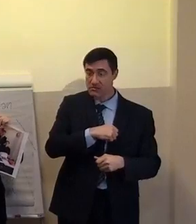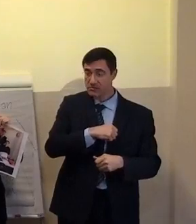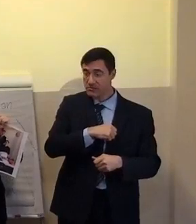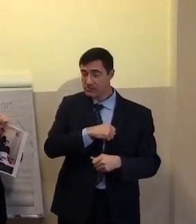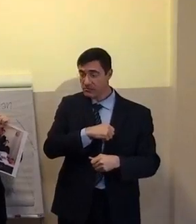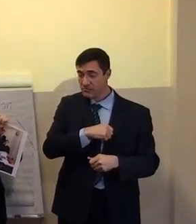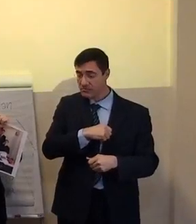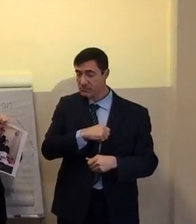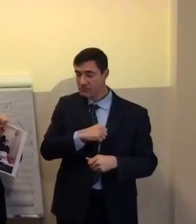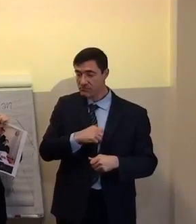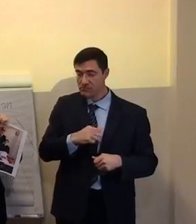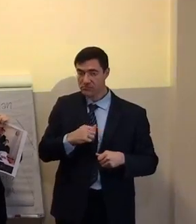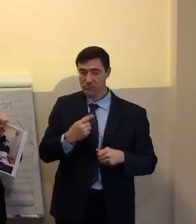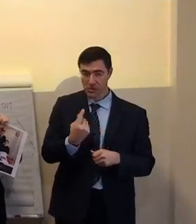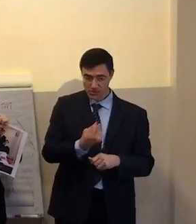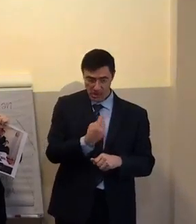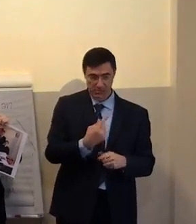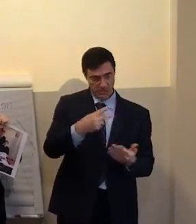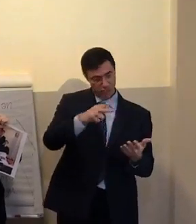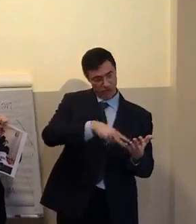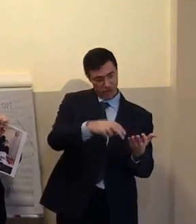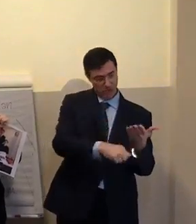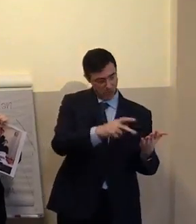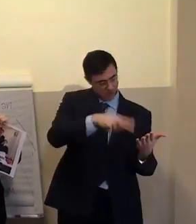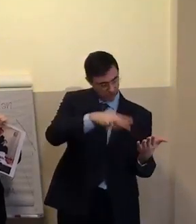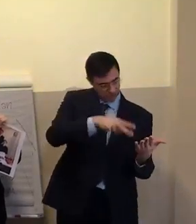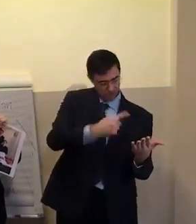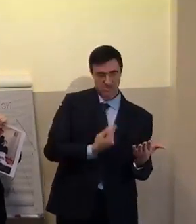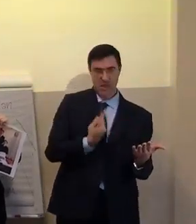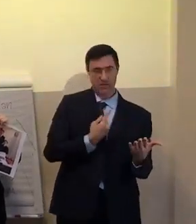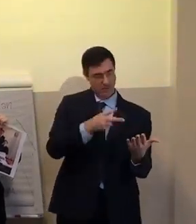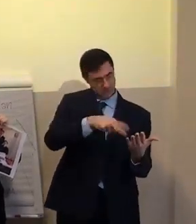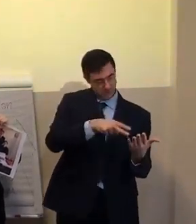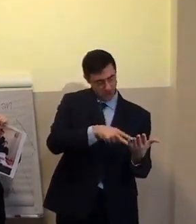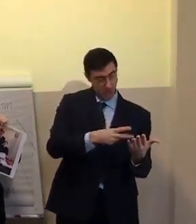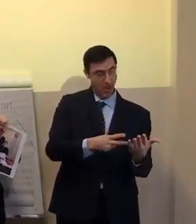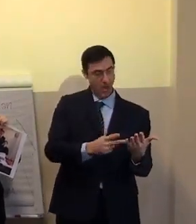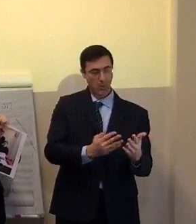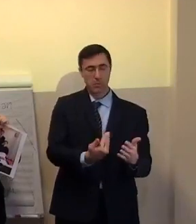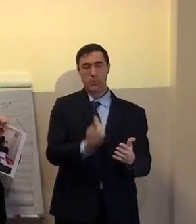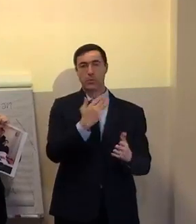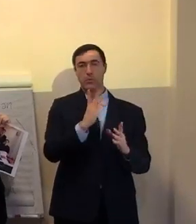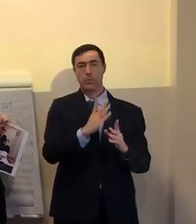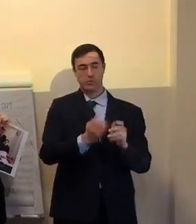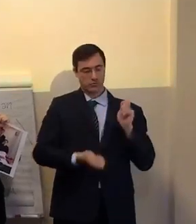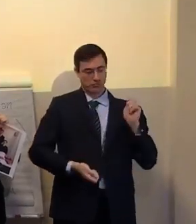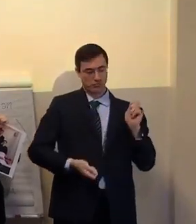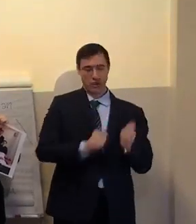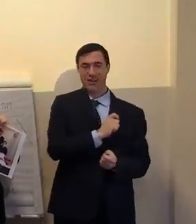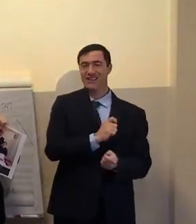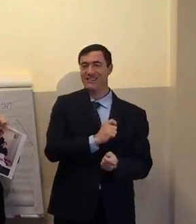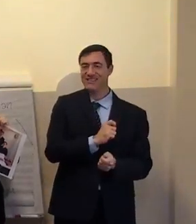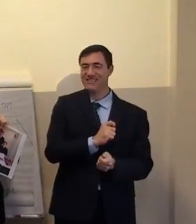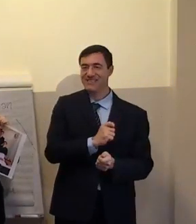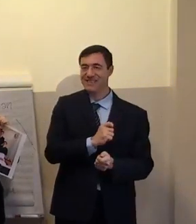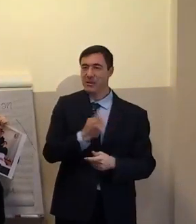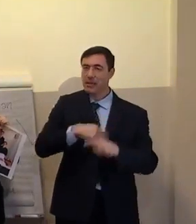Bible. He was reading Bible, he was converted by God. And then he became